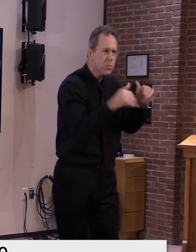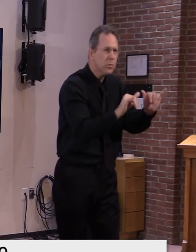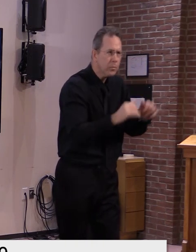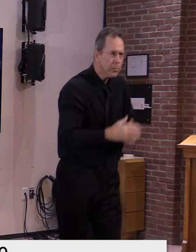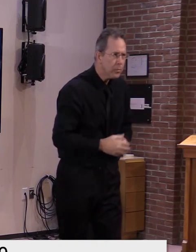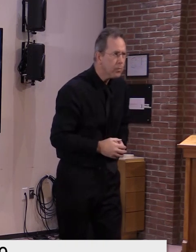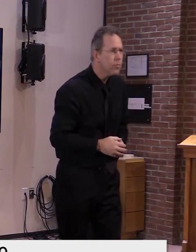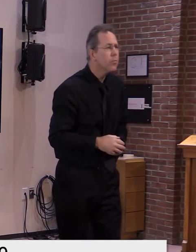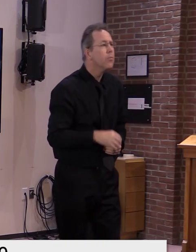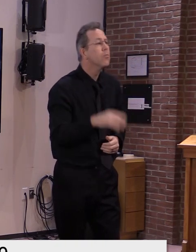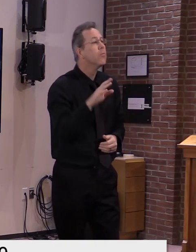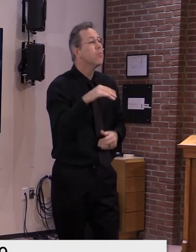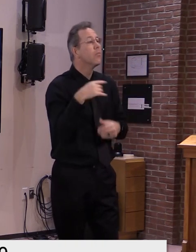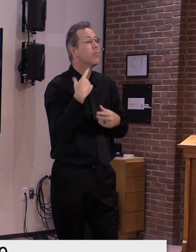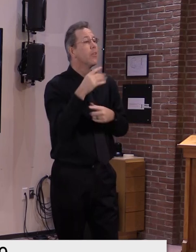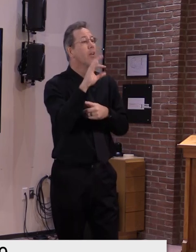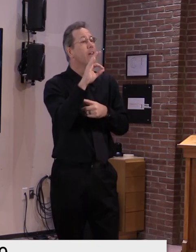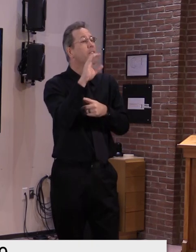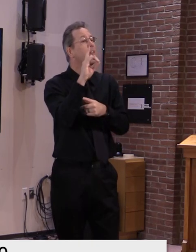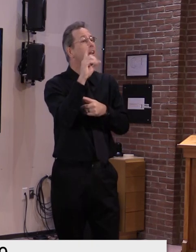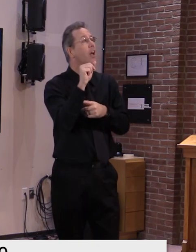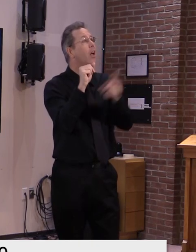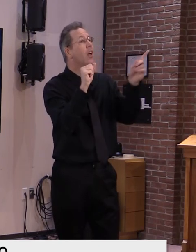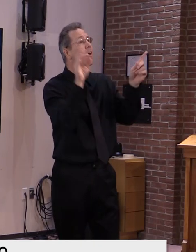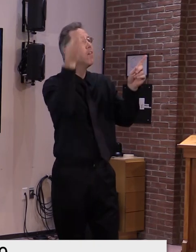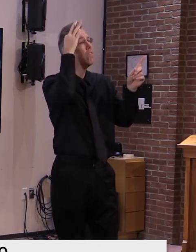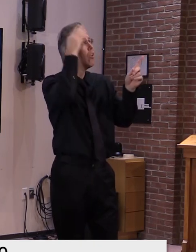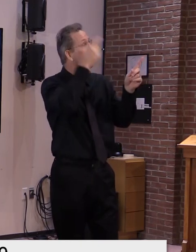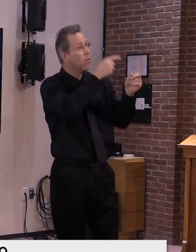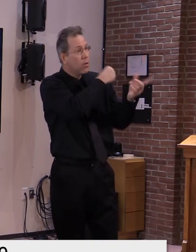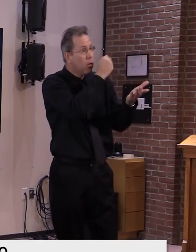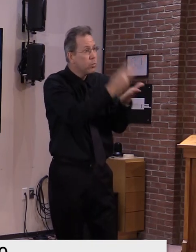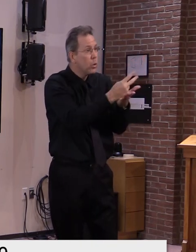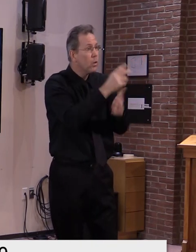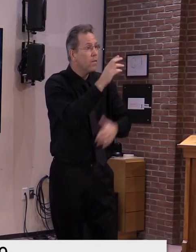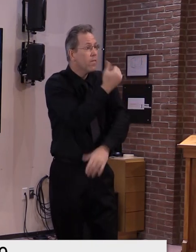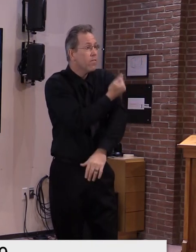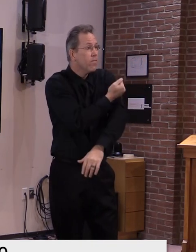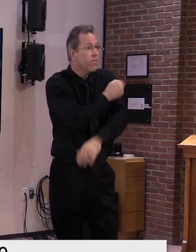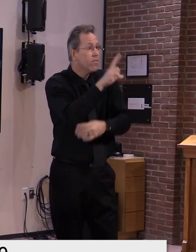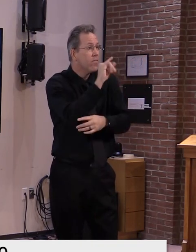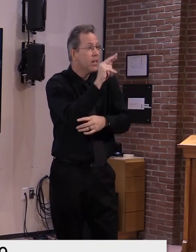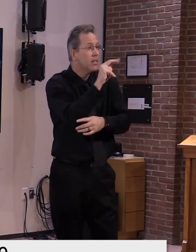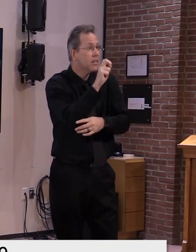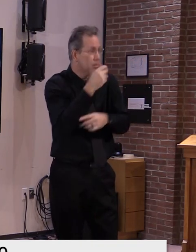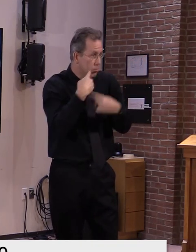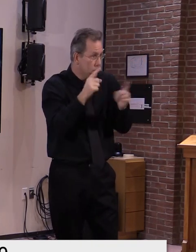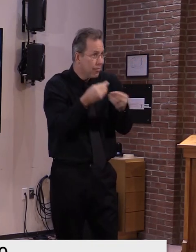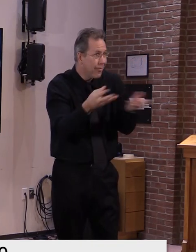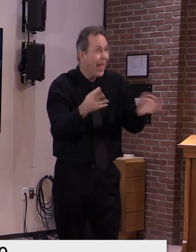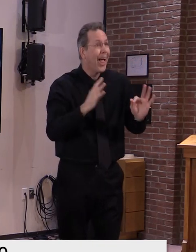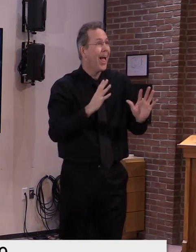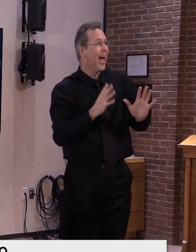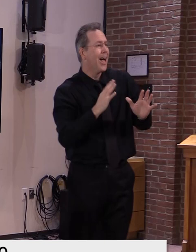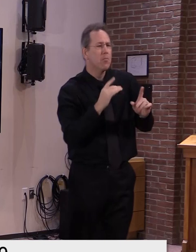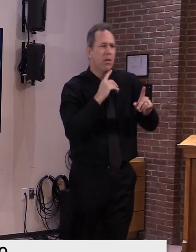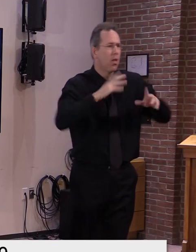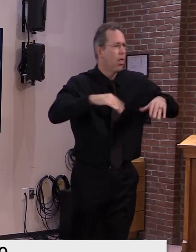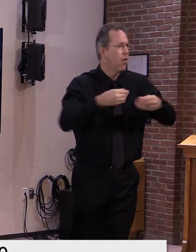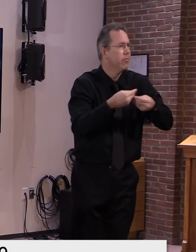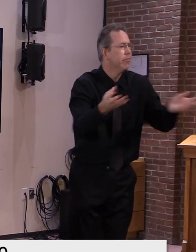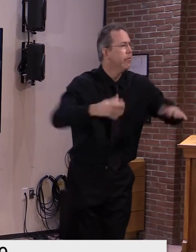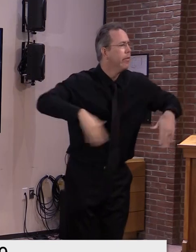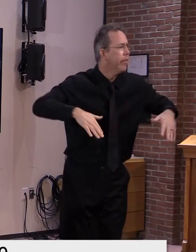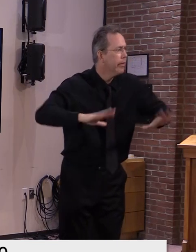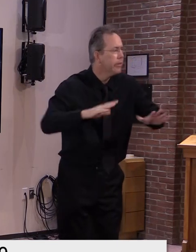emergency approval and then roll out the vaccine, there is light at the end of the tunnel, but we're not there yet, and we